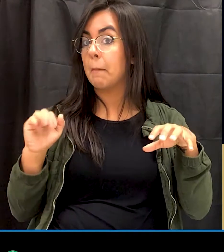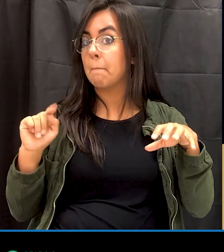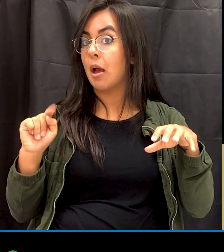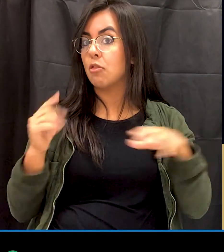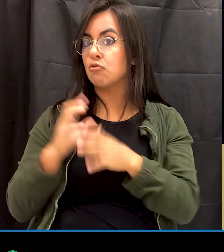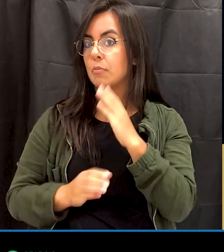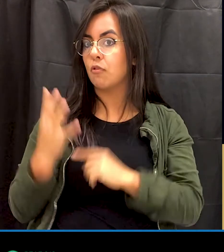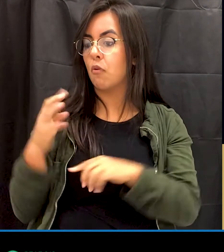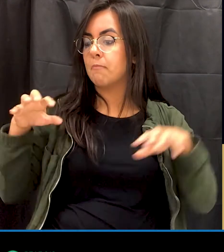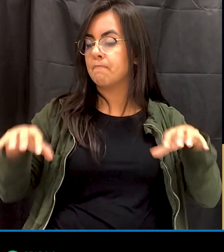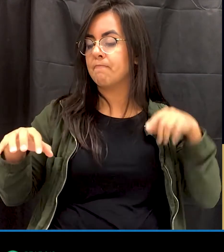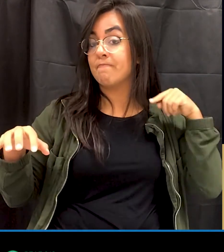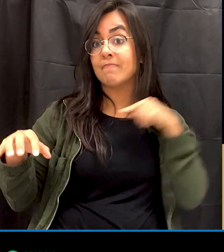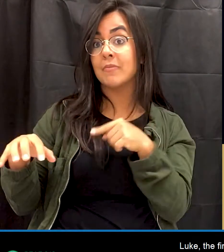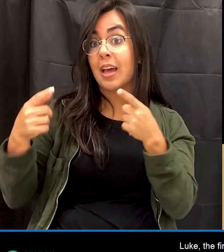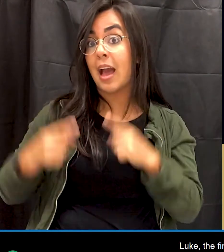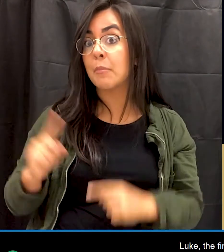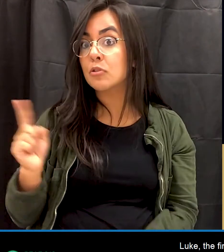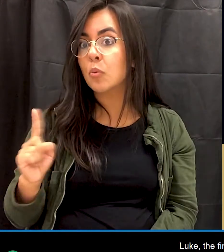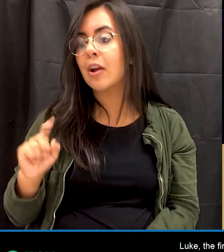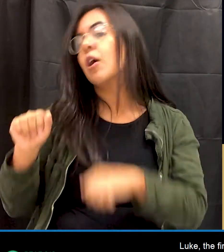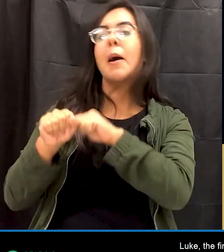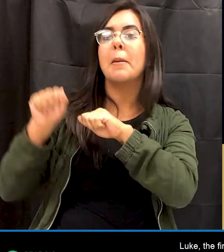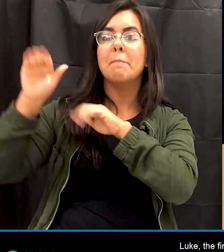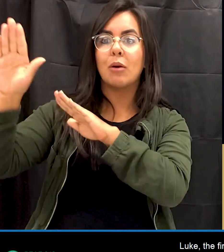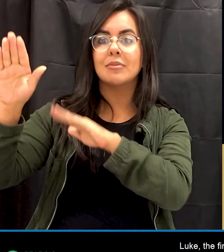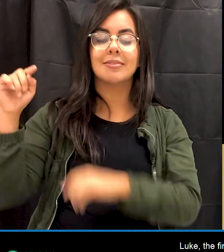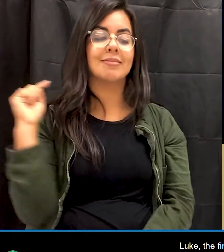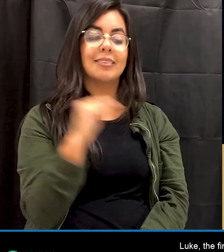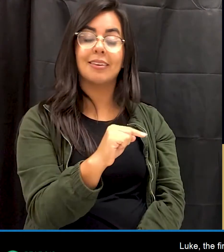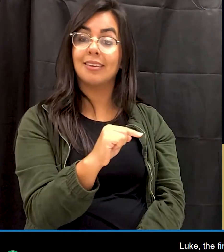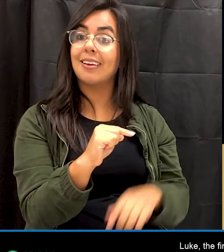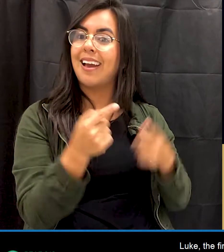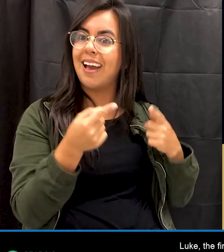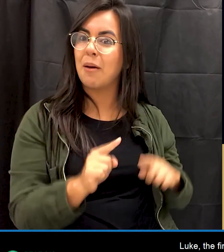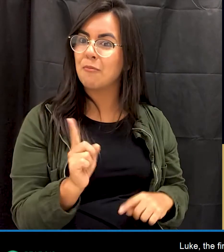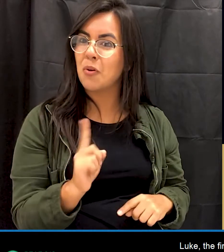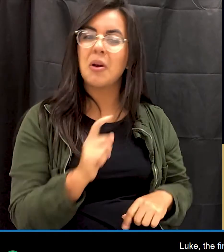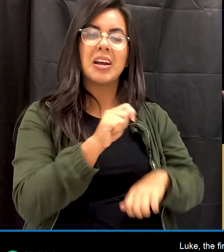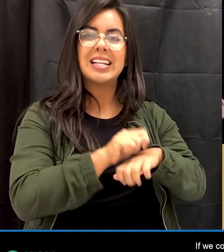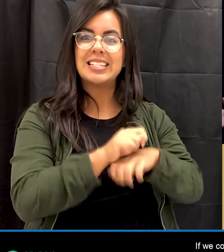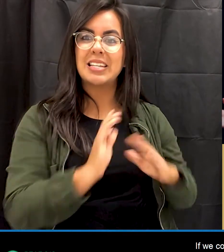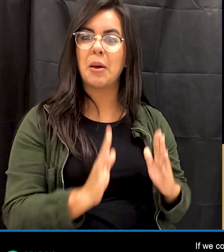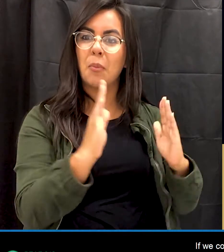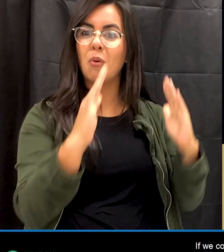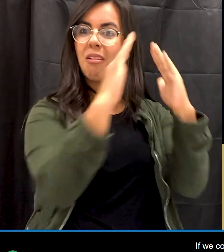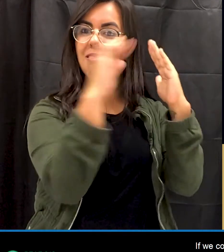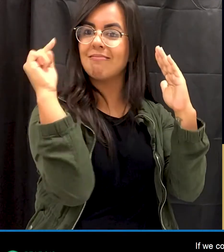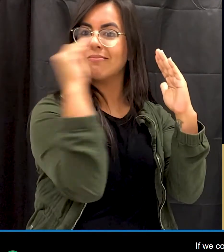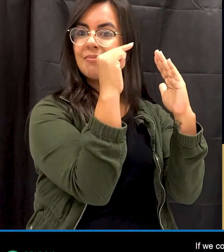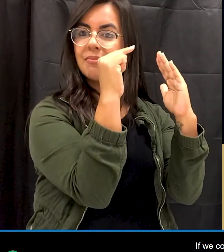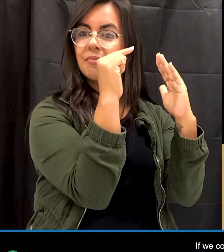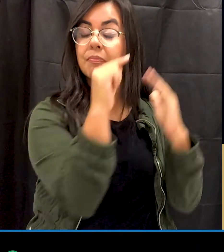the last temptation is on a high mountain. Luke, the final temptation, is on the pinnacle of the temple. If we could fly